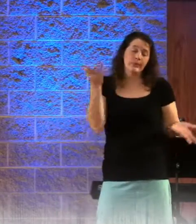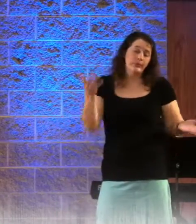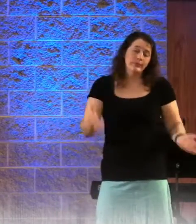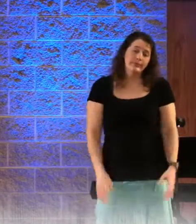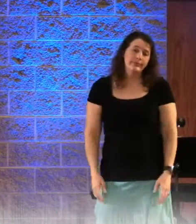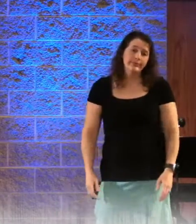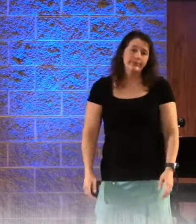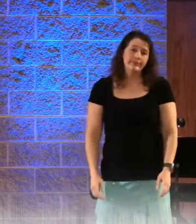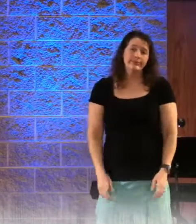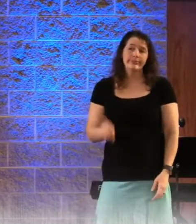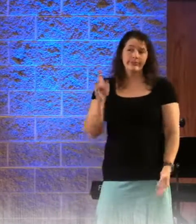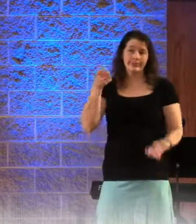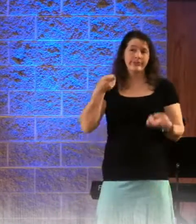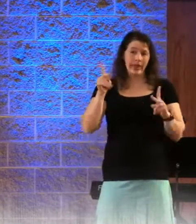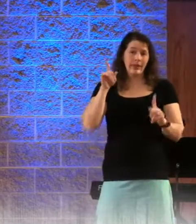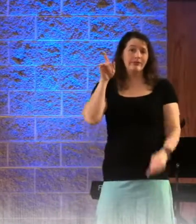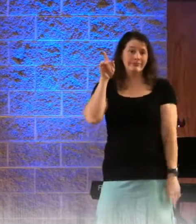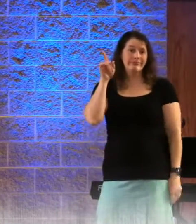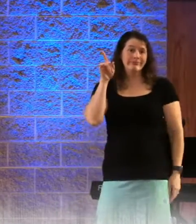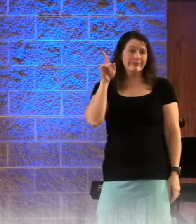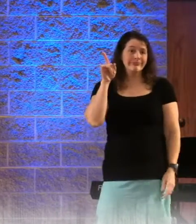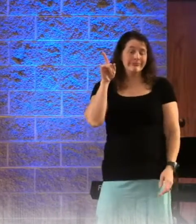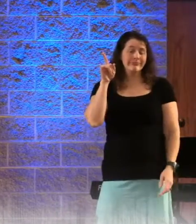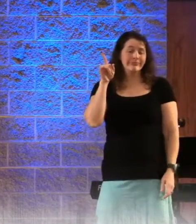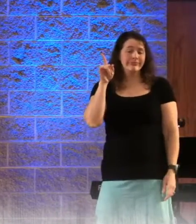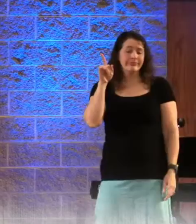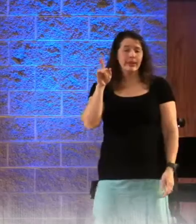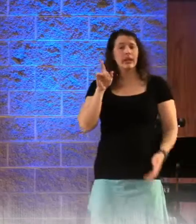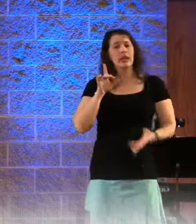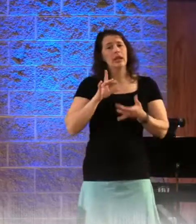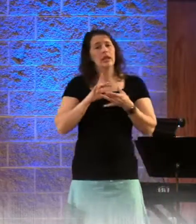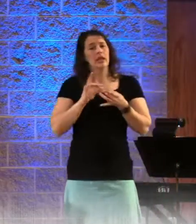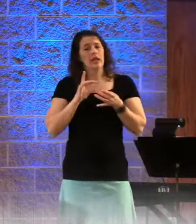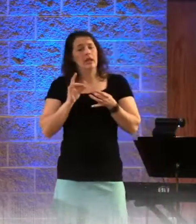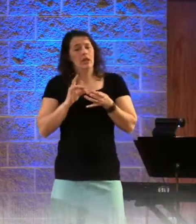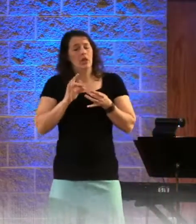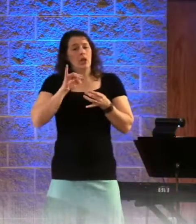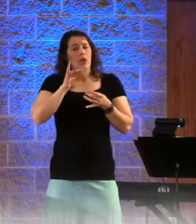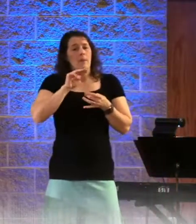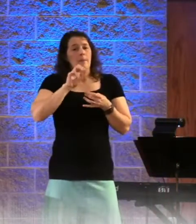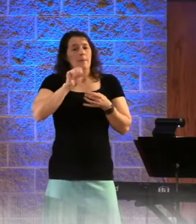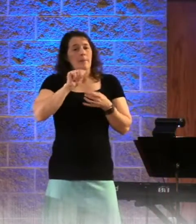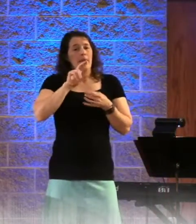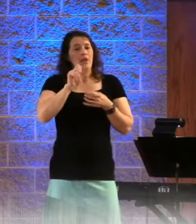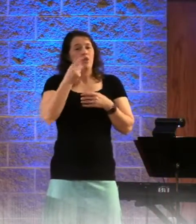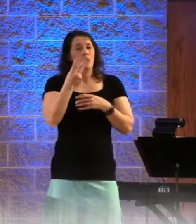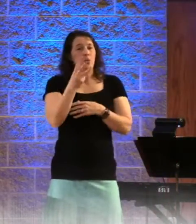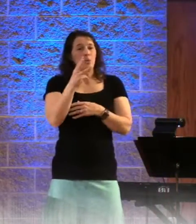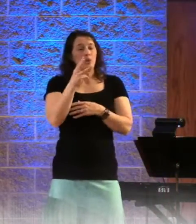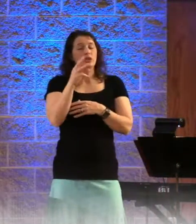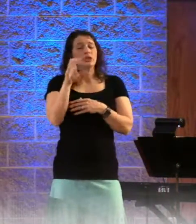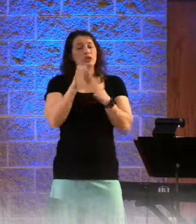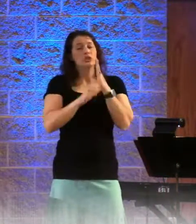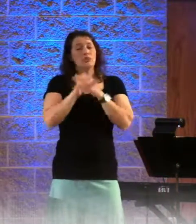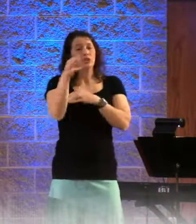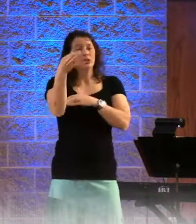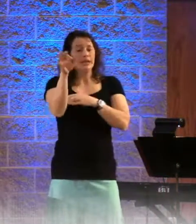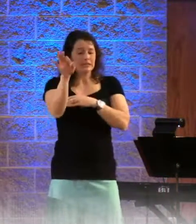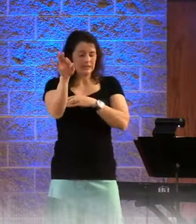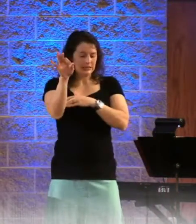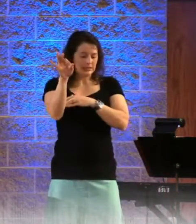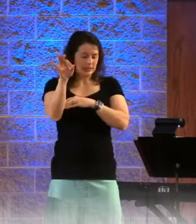true. In the passage that John read for us earlier today from Matthew chapter 19, Jesus was asked about